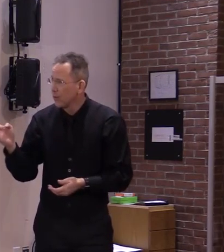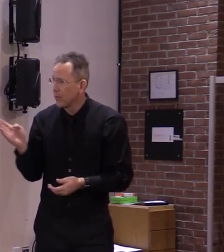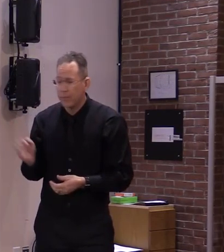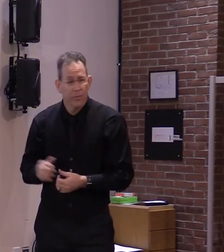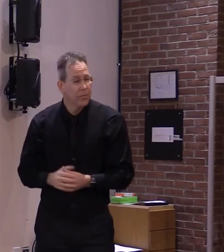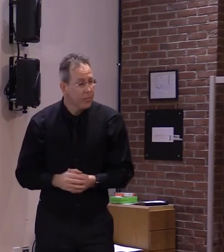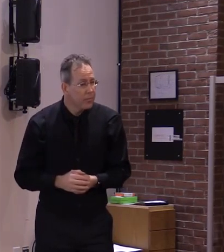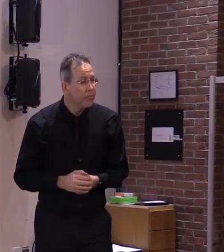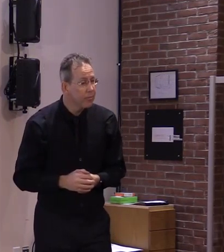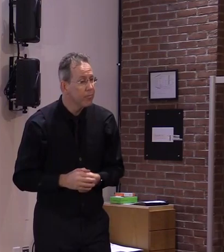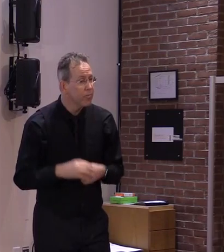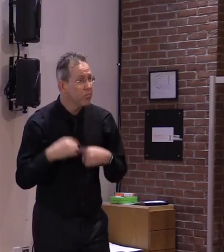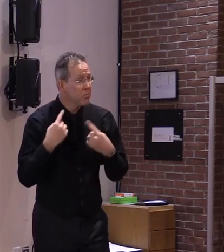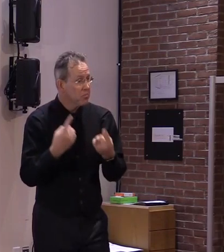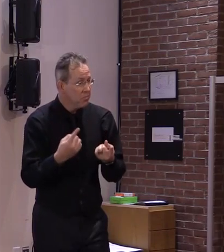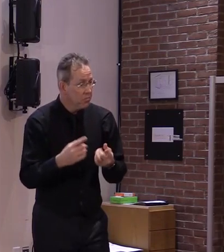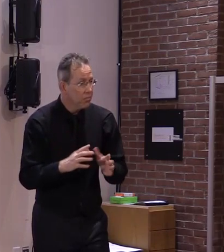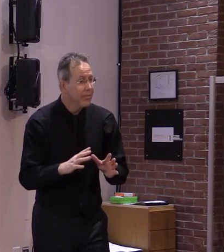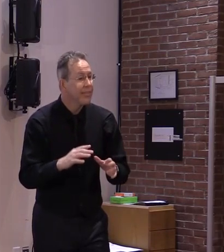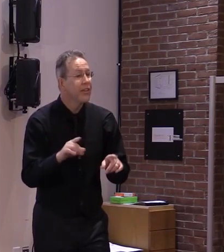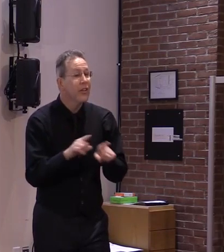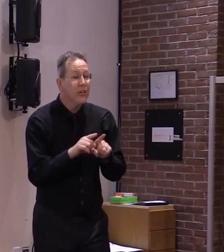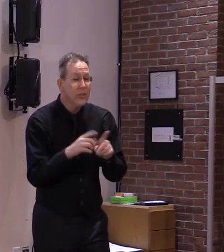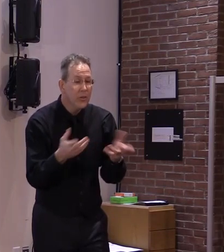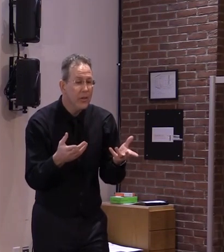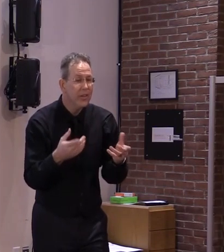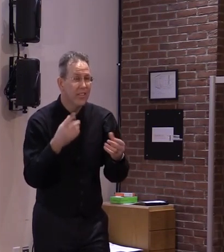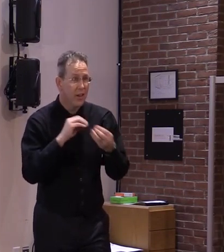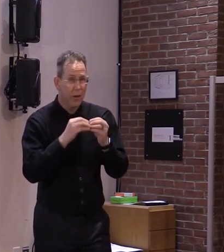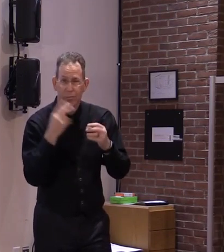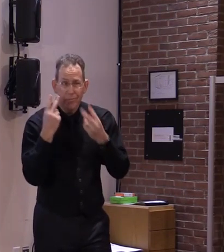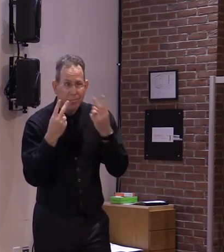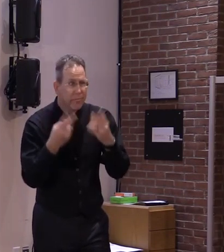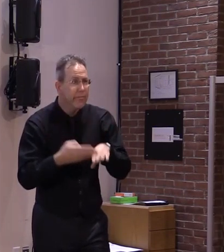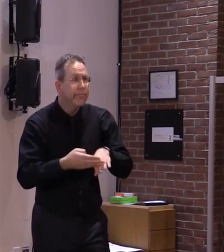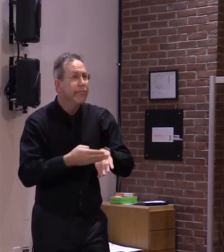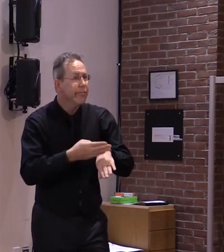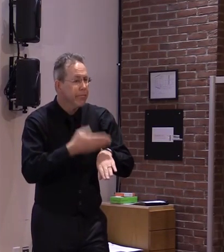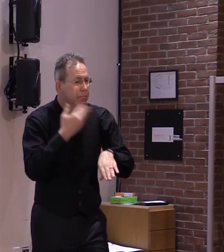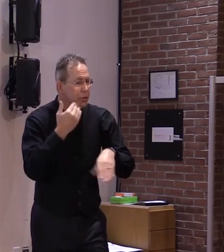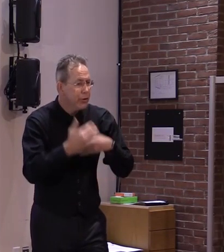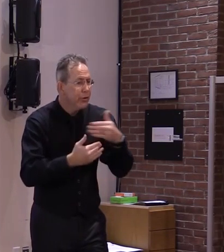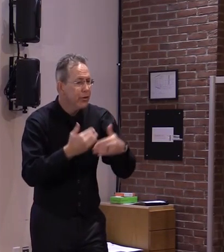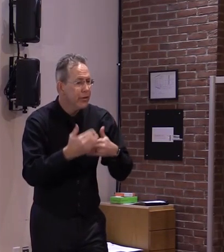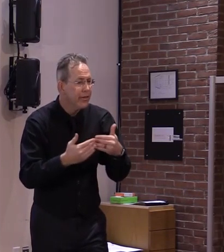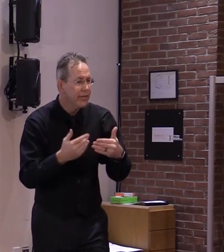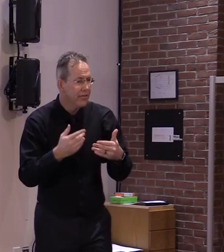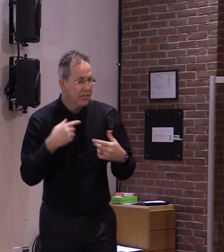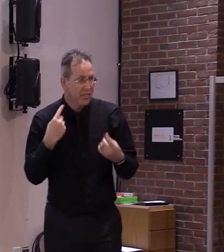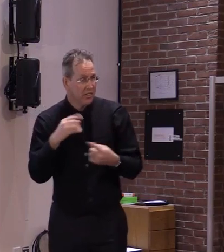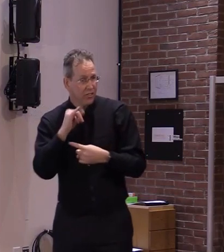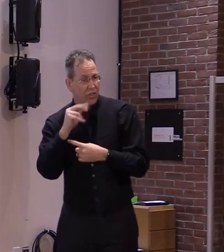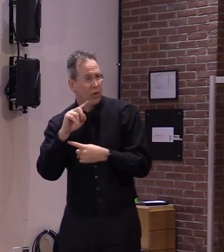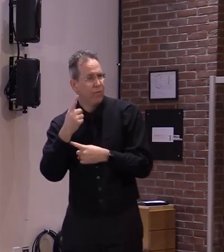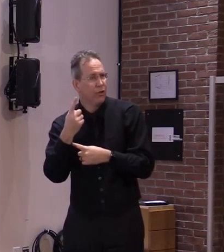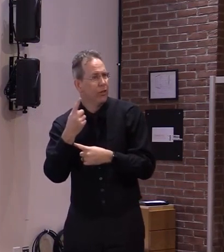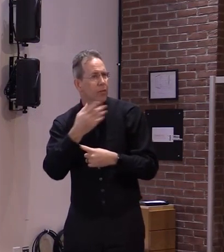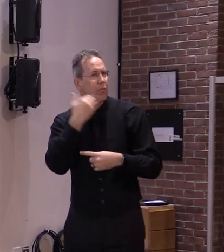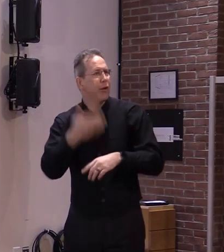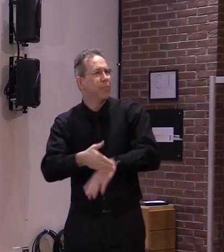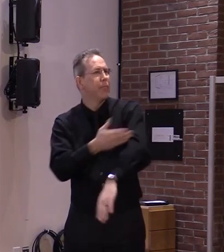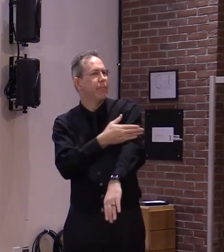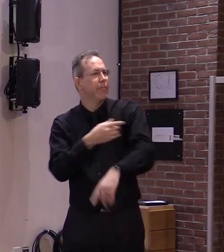in our rates from the start of the year to now, which is great also. This is a trend that we hope will